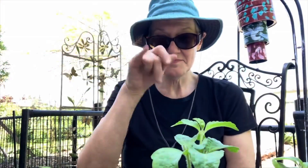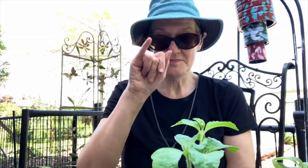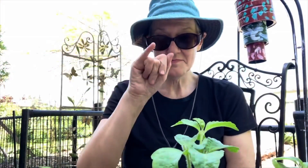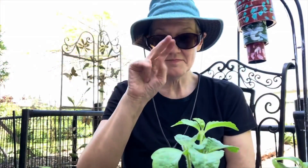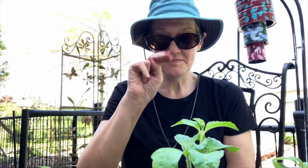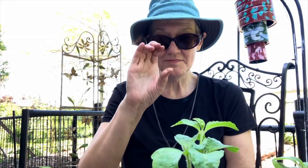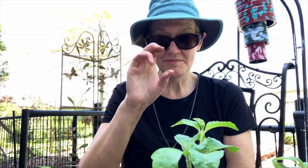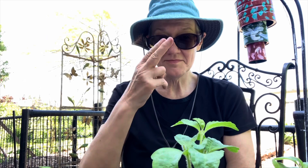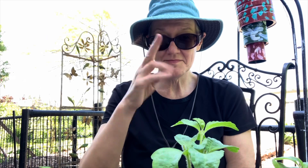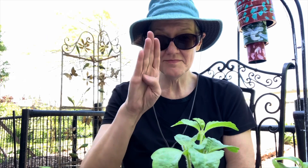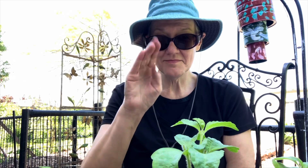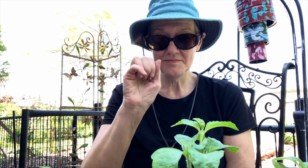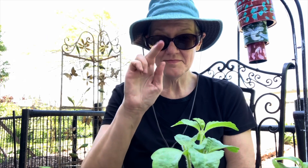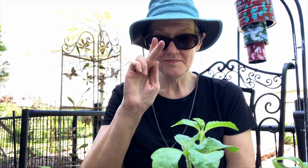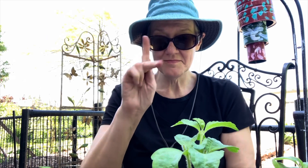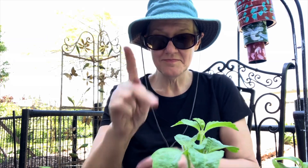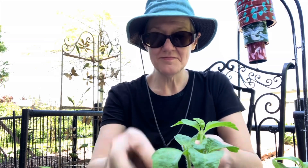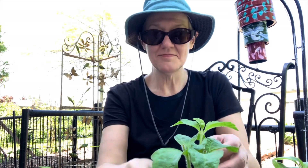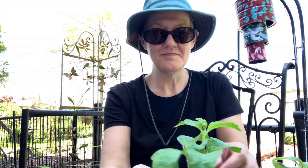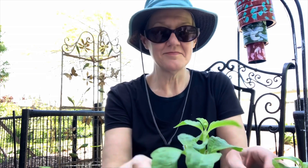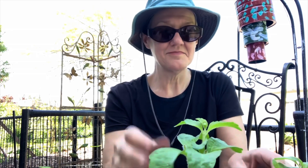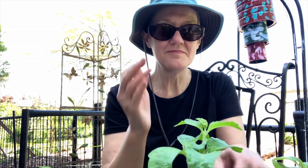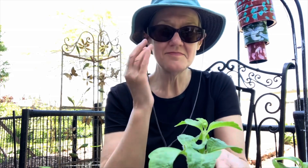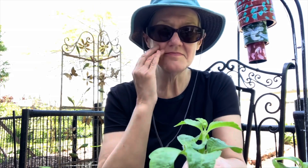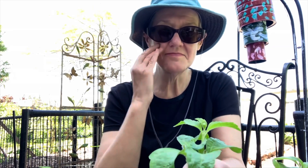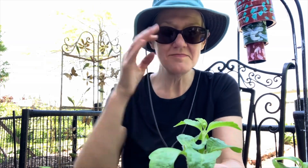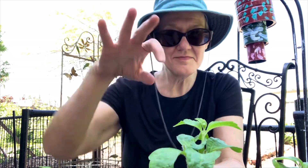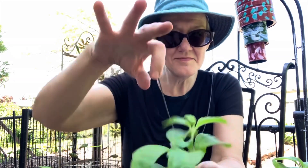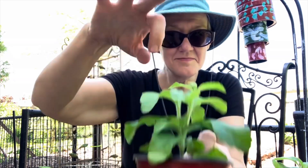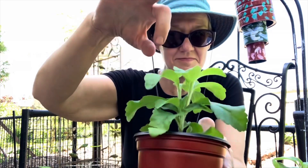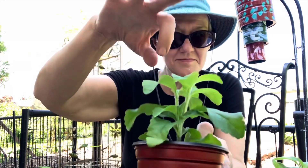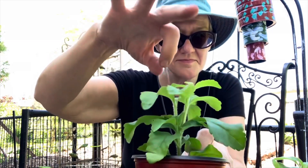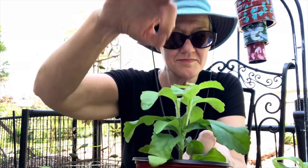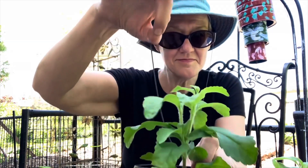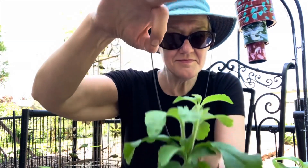Now, I did pinch back the stevia plants.